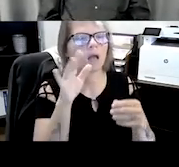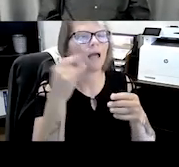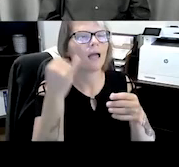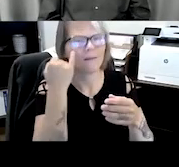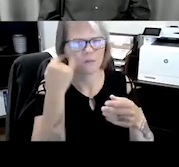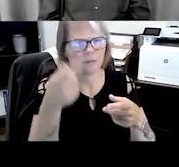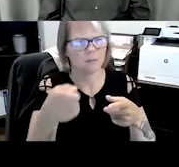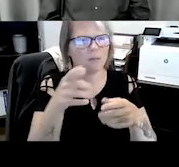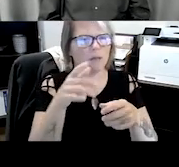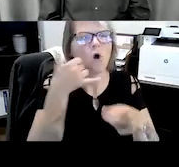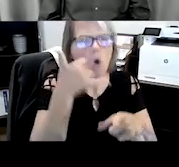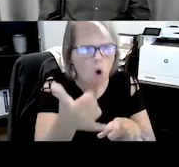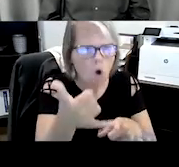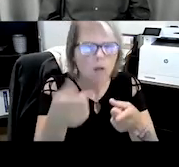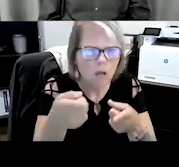I would like to add,